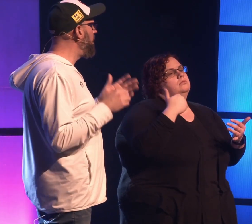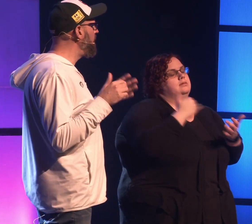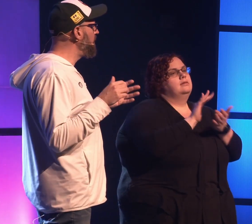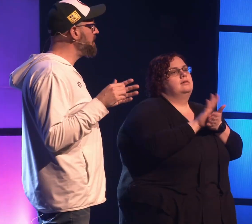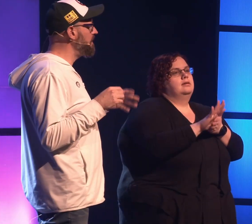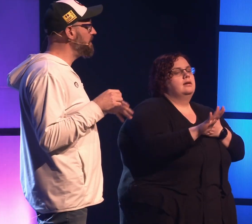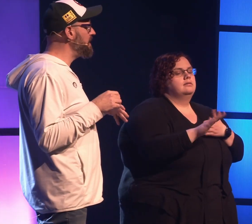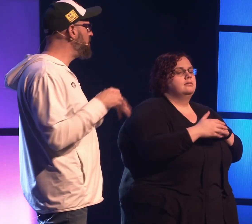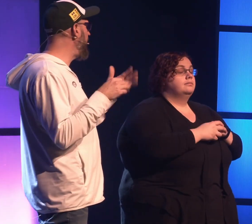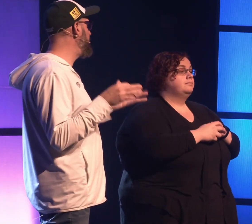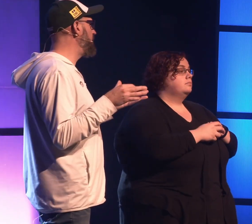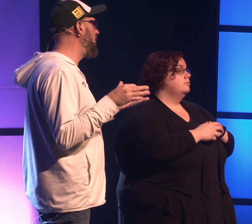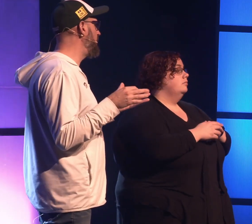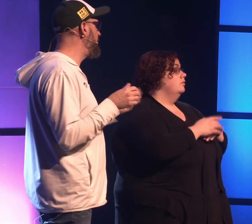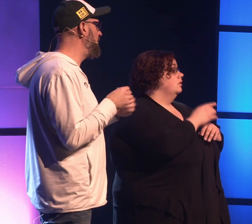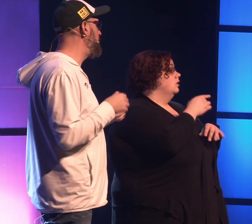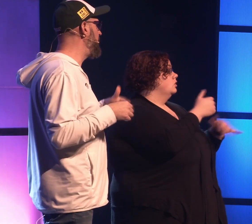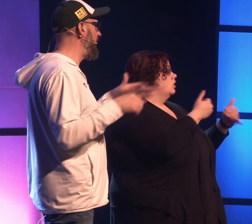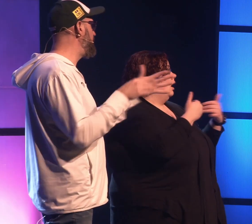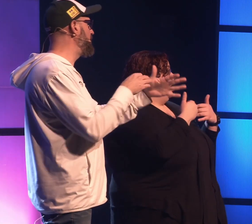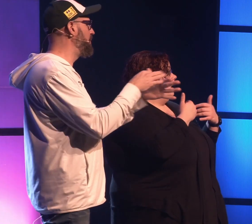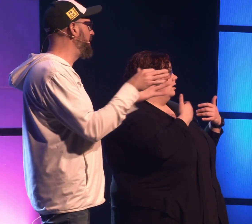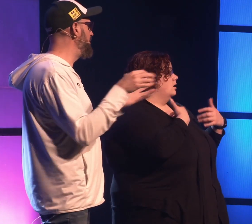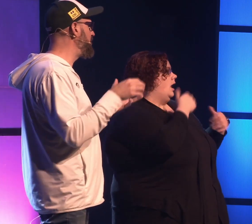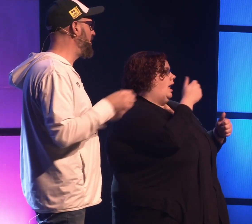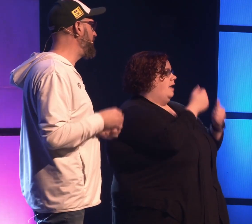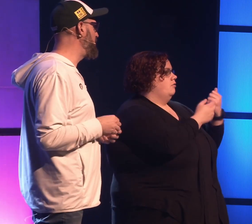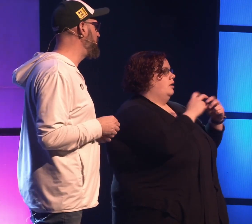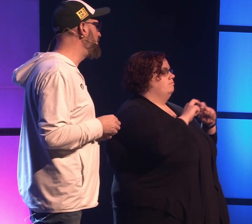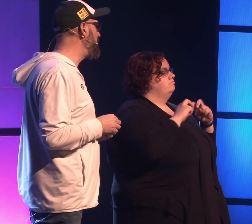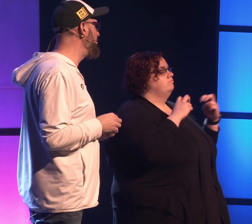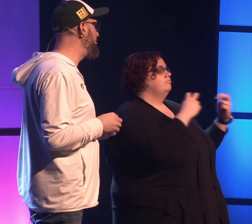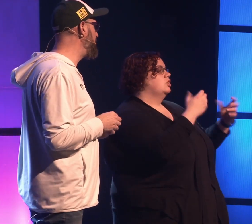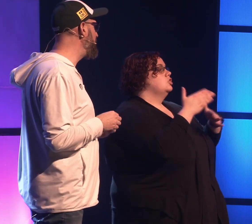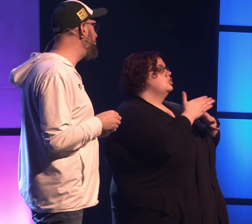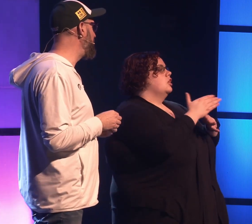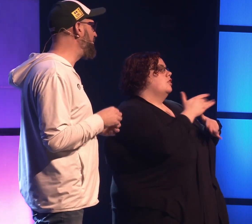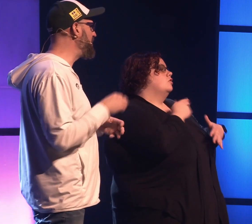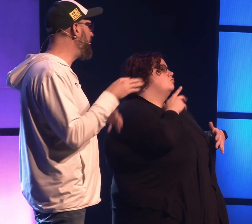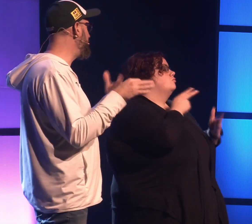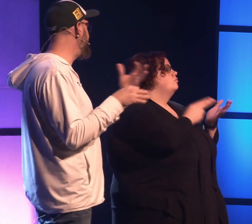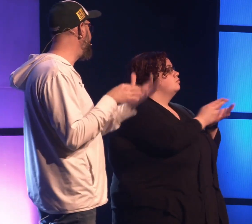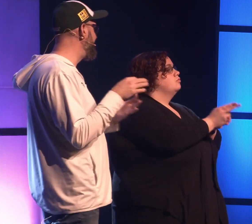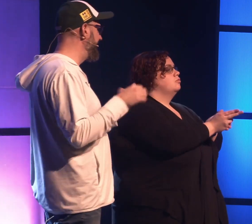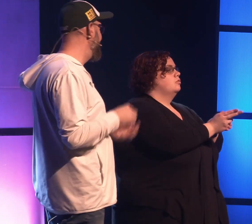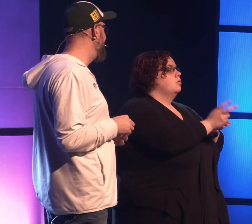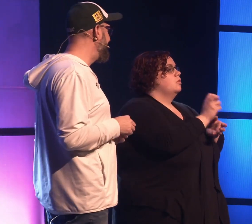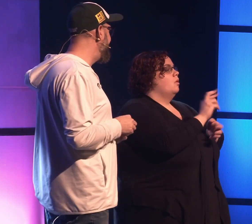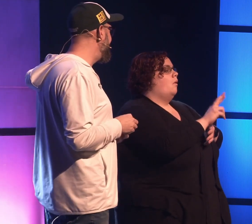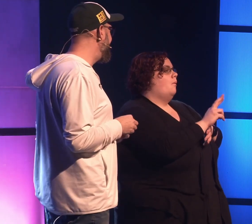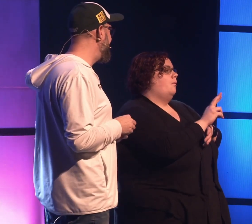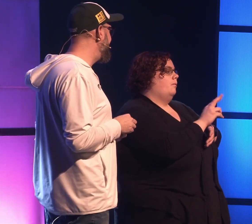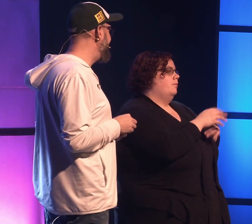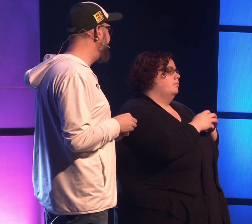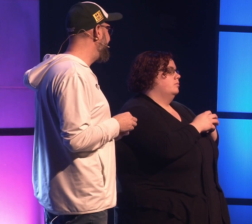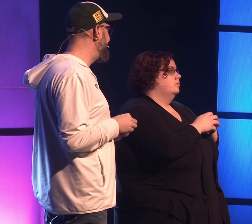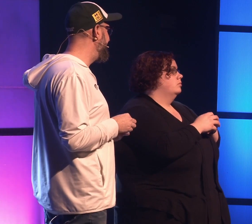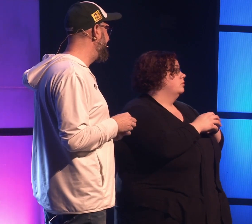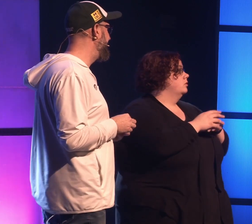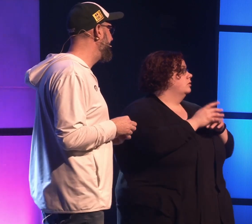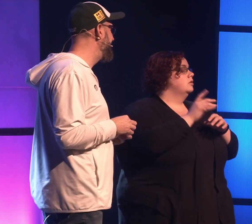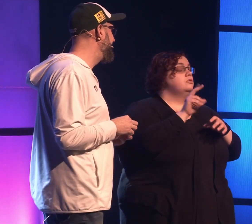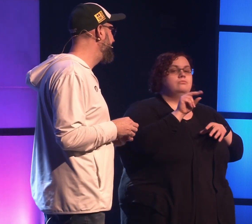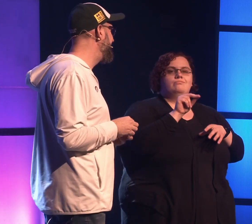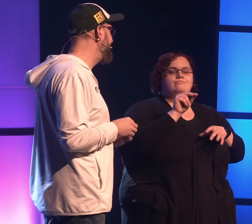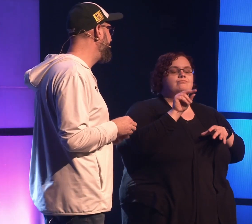did. Did you have to talk? Did everybody have to go around and share their truth in the group, or were you able to?